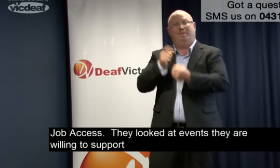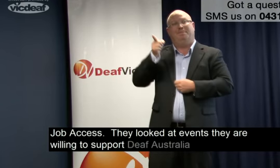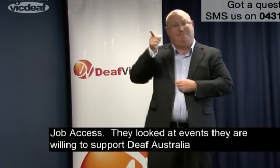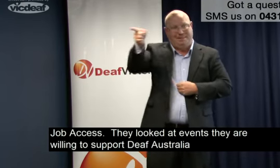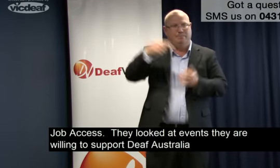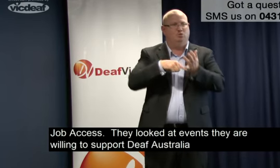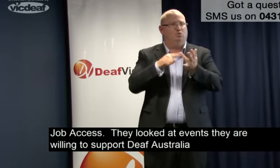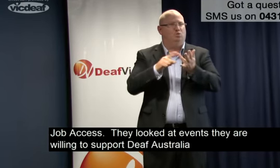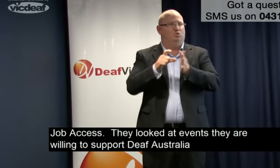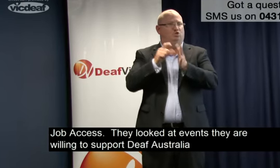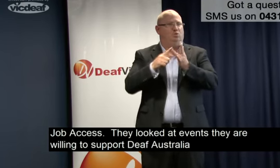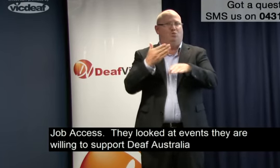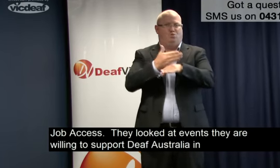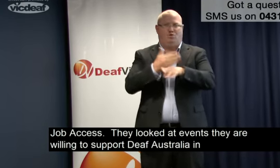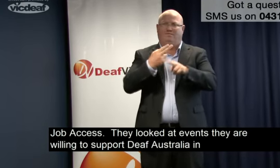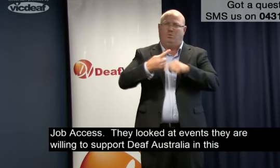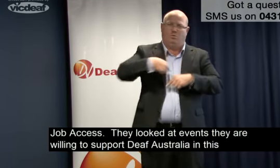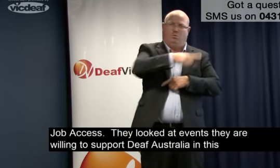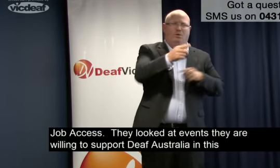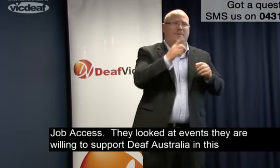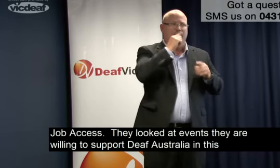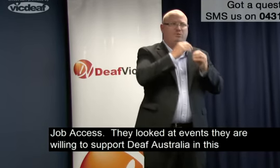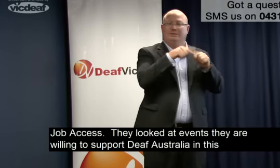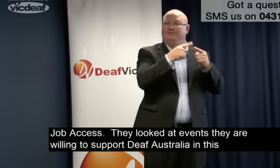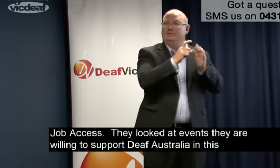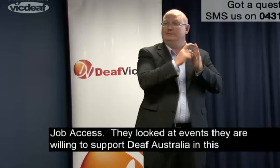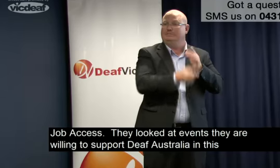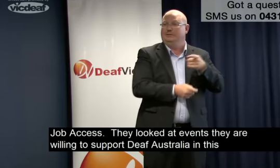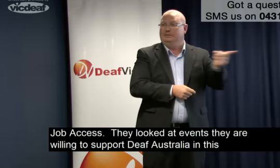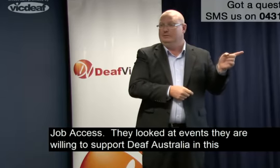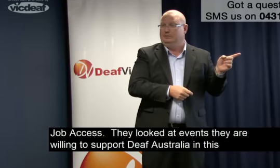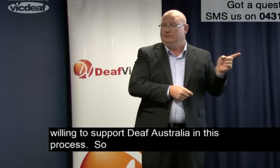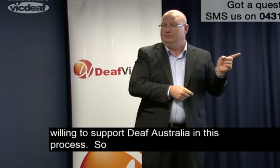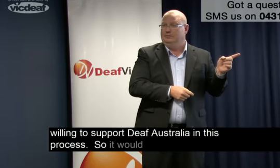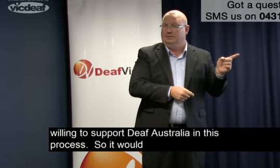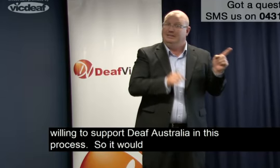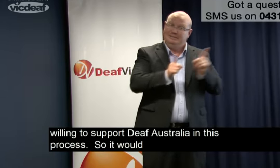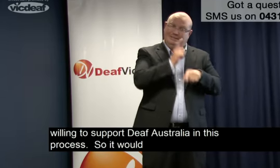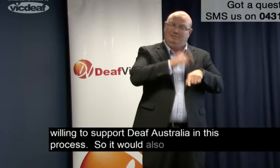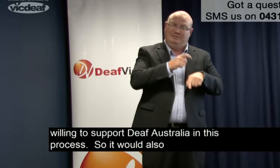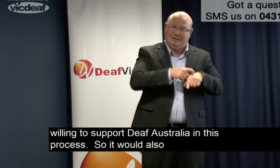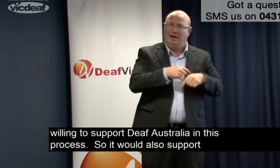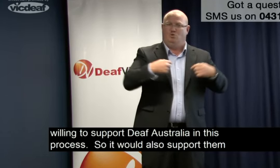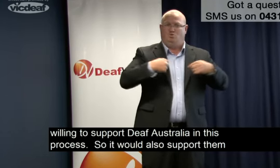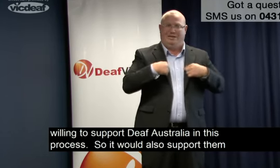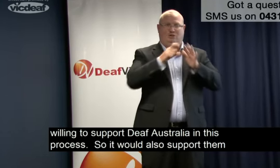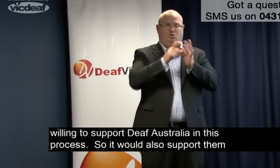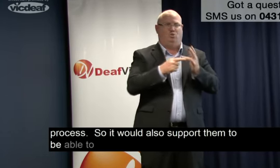benefit because we'd be supporting them in being able to do this and support people with other disabilities. And at the